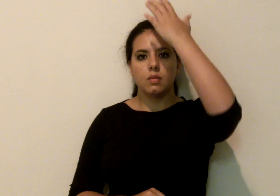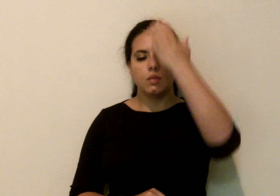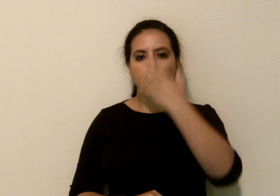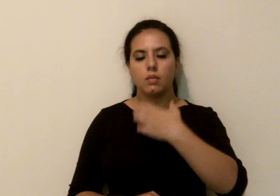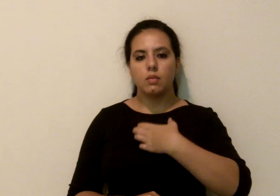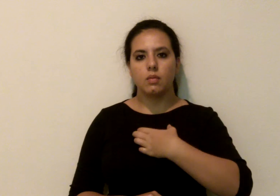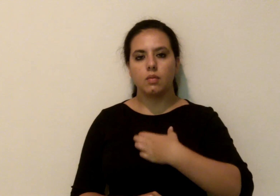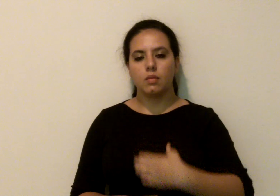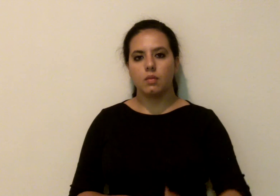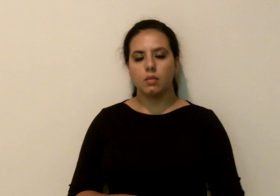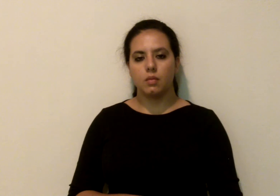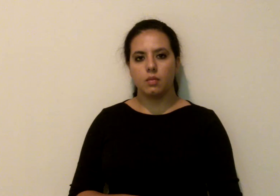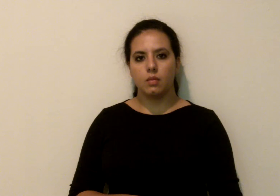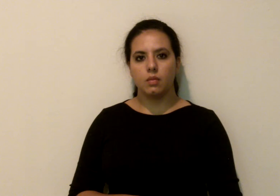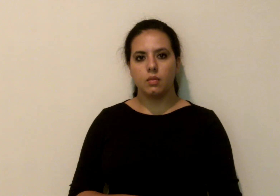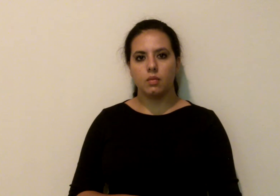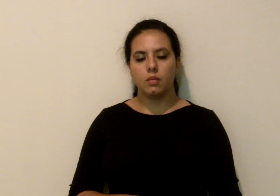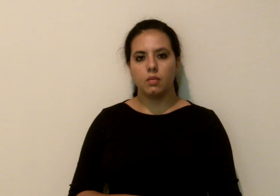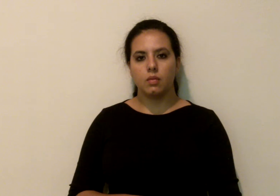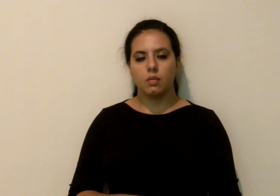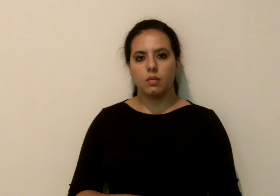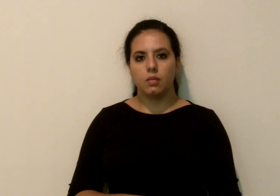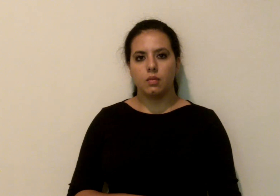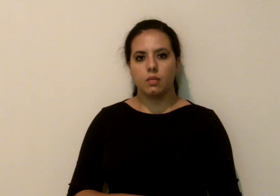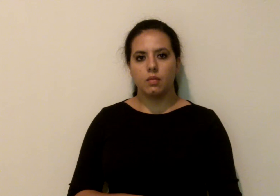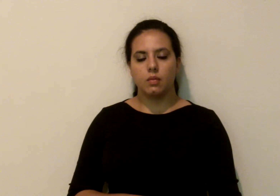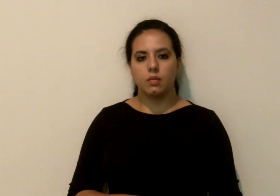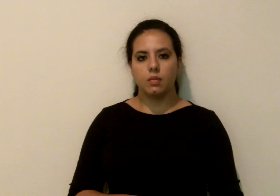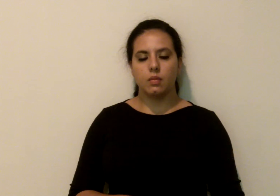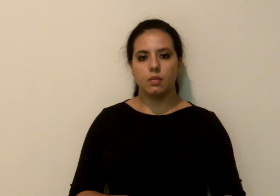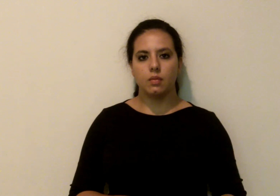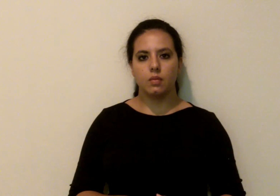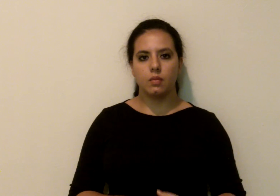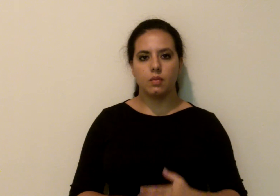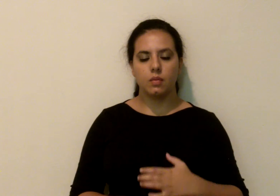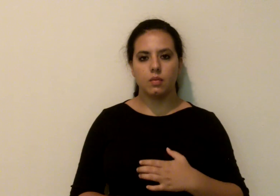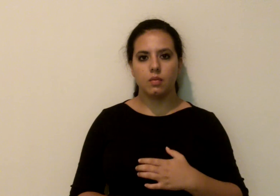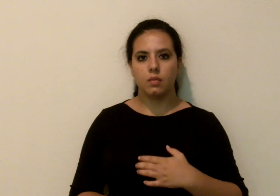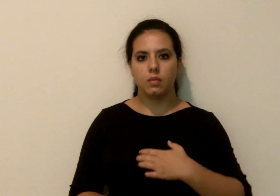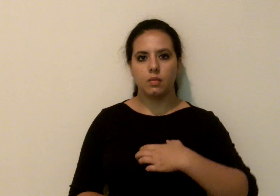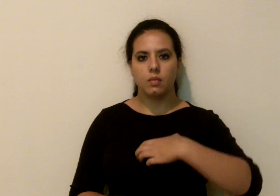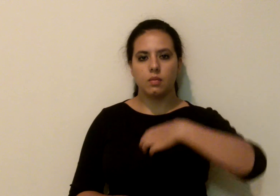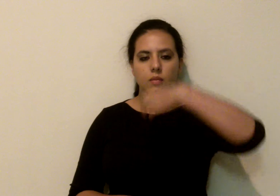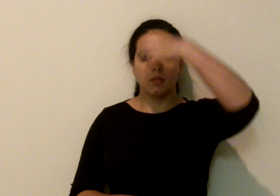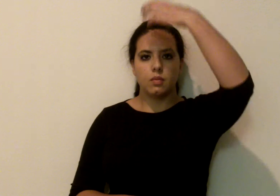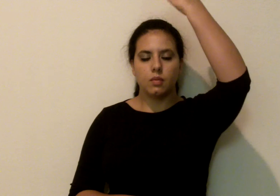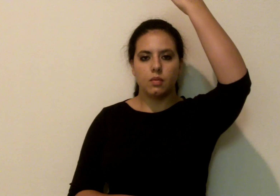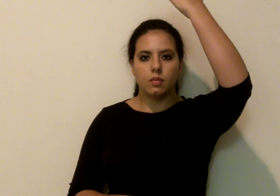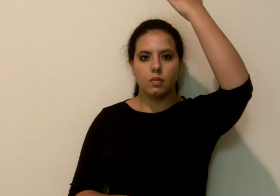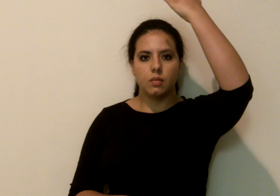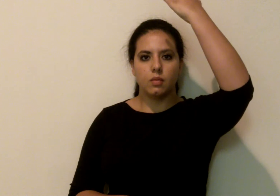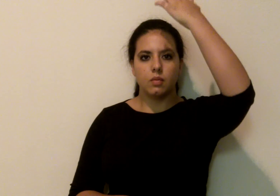hungry. Everything is exactly the same except the movement. So that's a wonderful example of movement